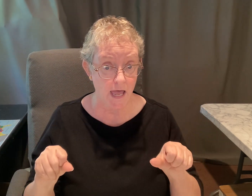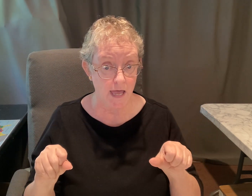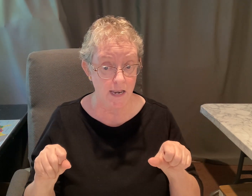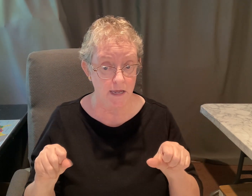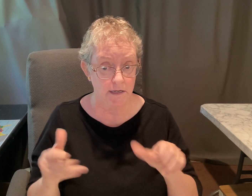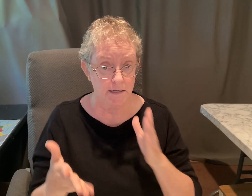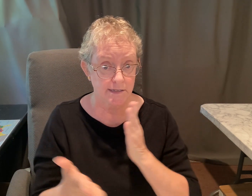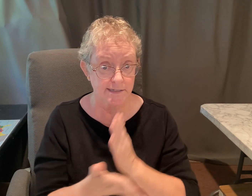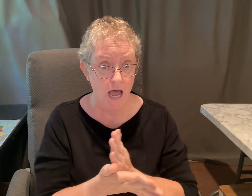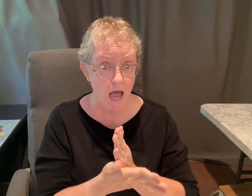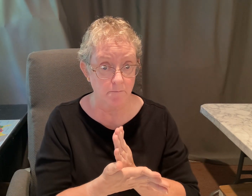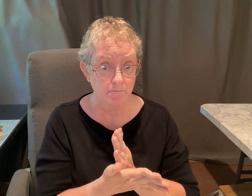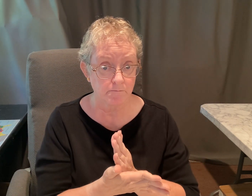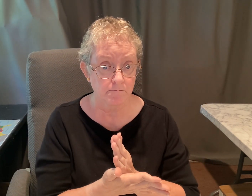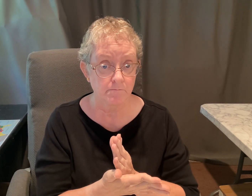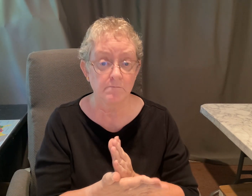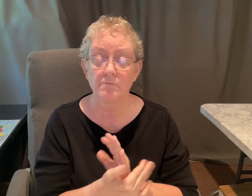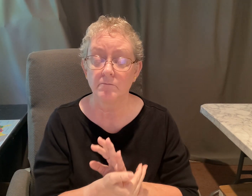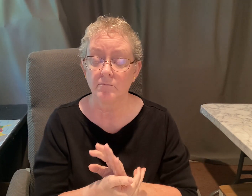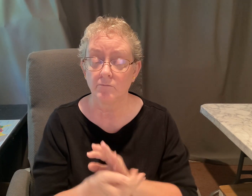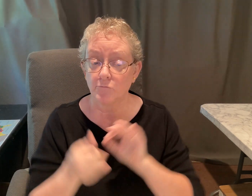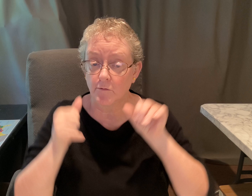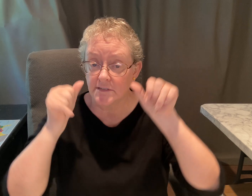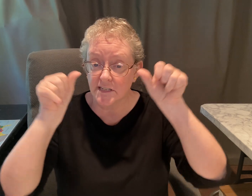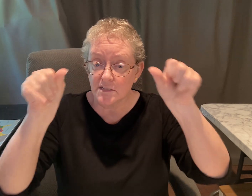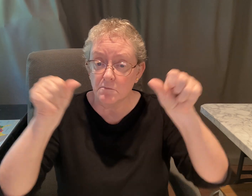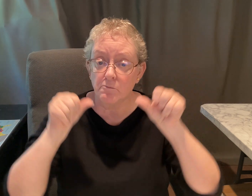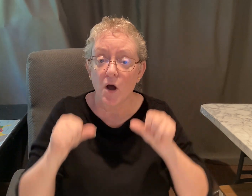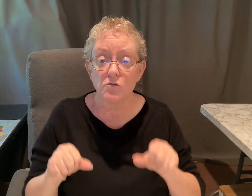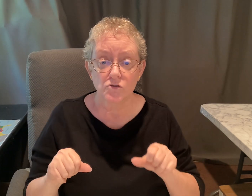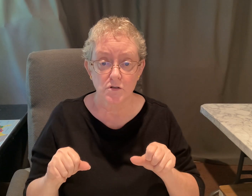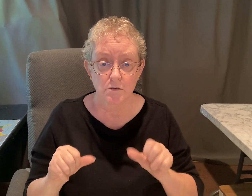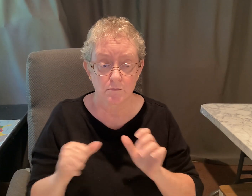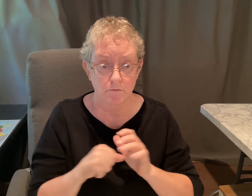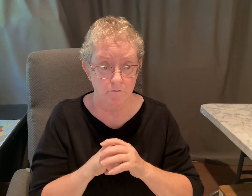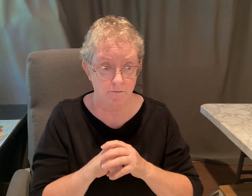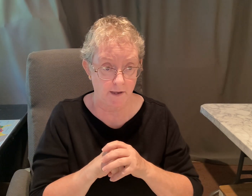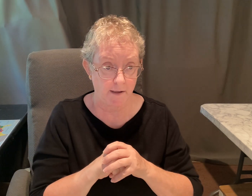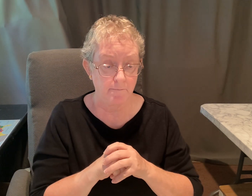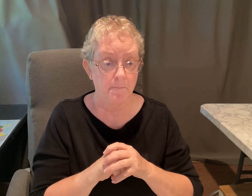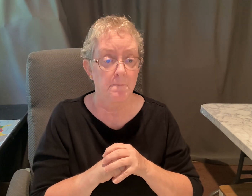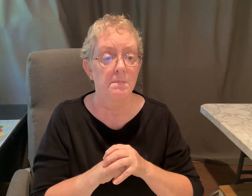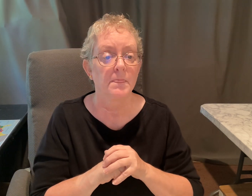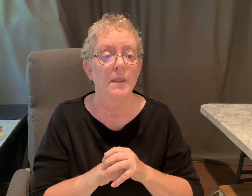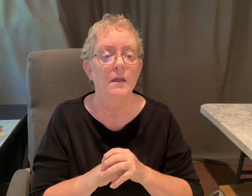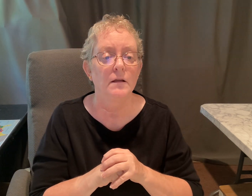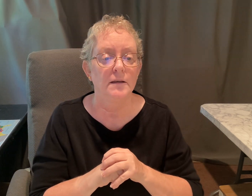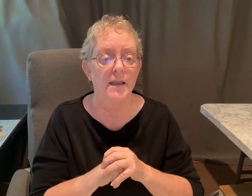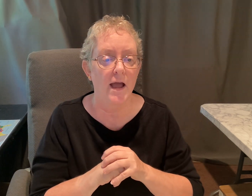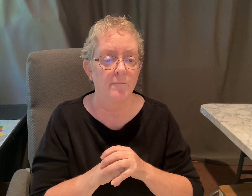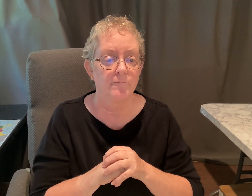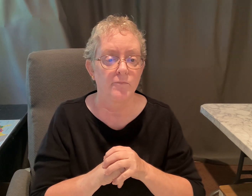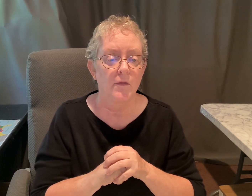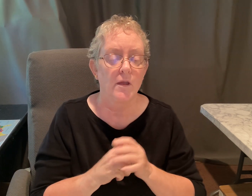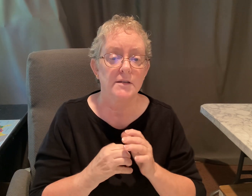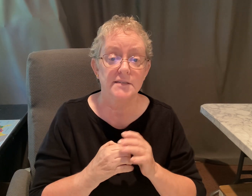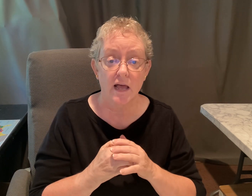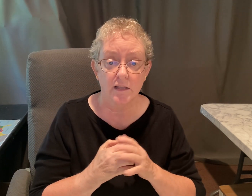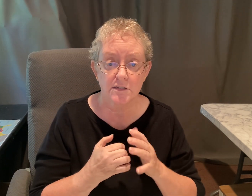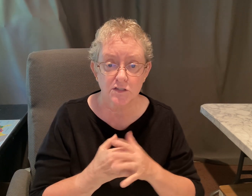said stop. What was this? Post. Okay. Now,